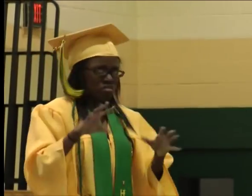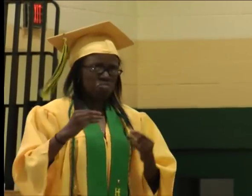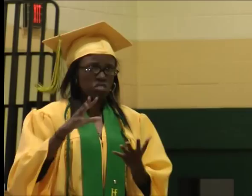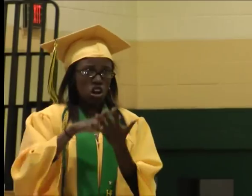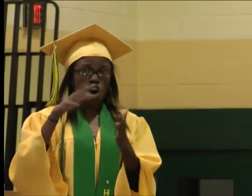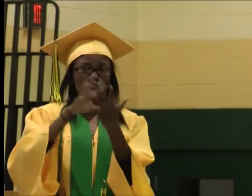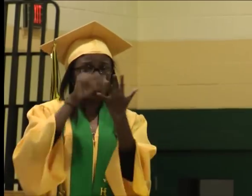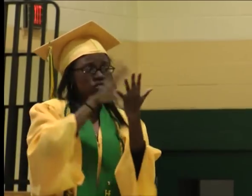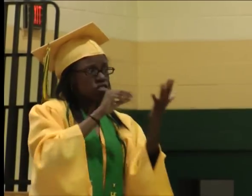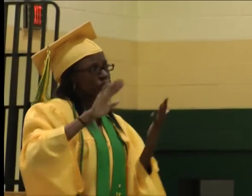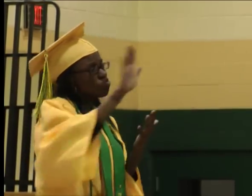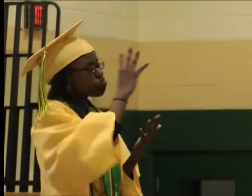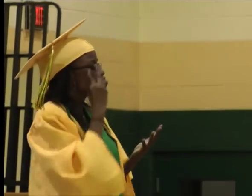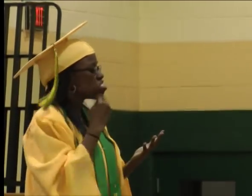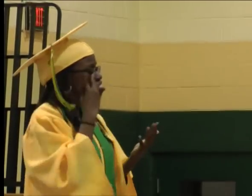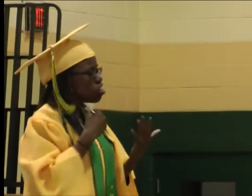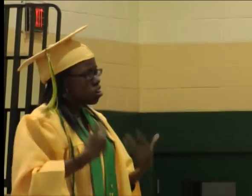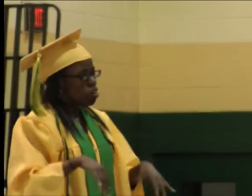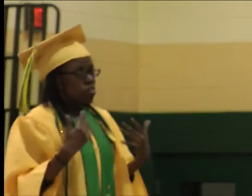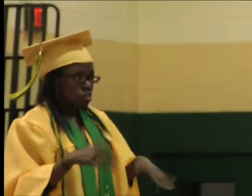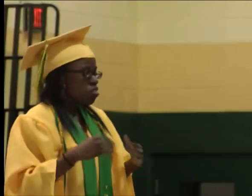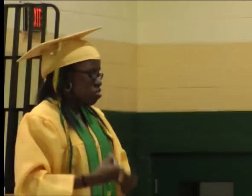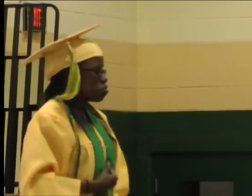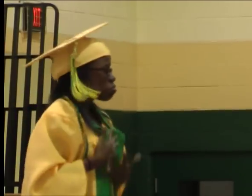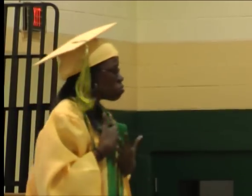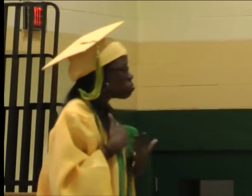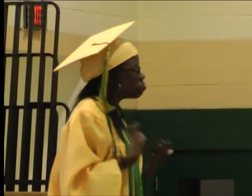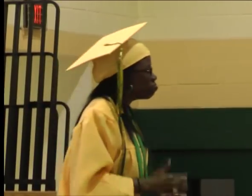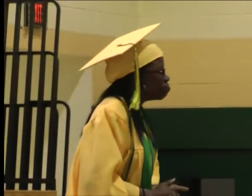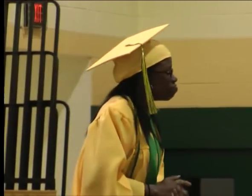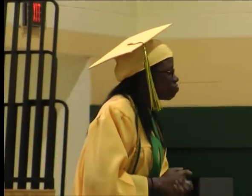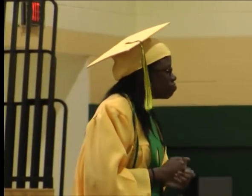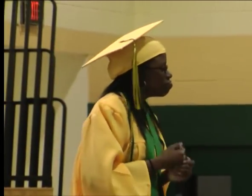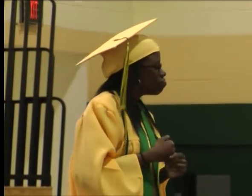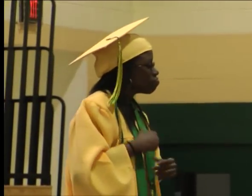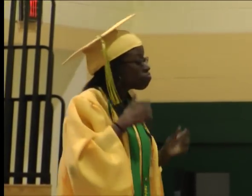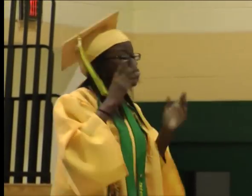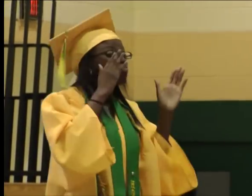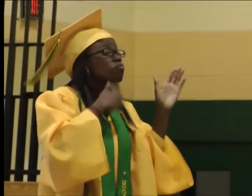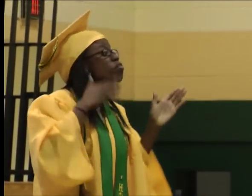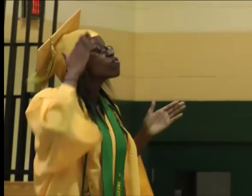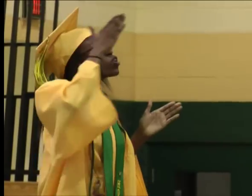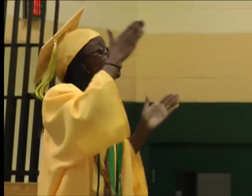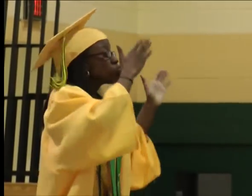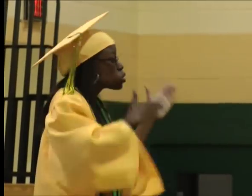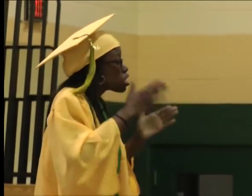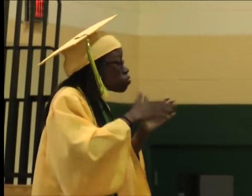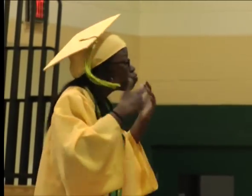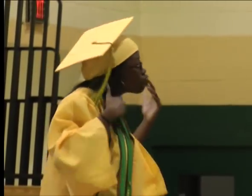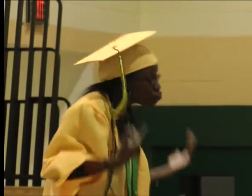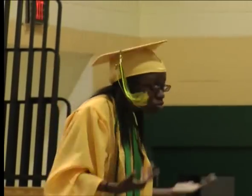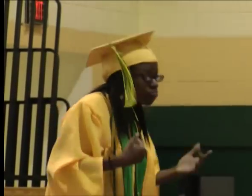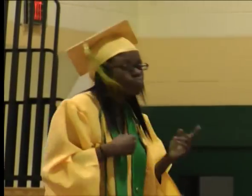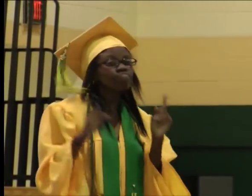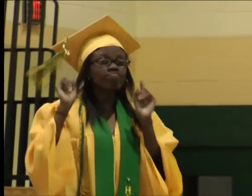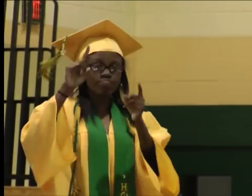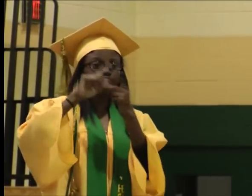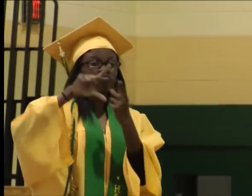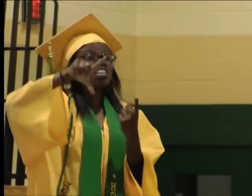The deaf people I've met here have inspired me to take their experiences and use them to